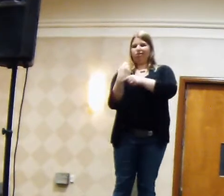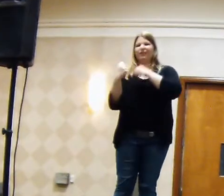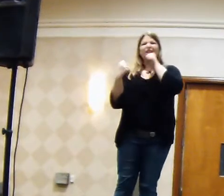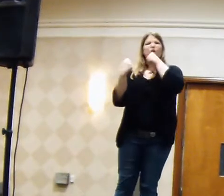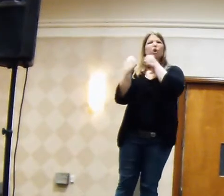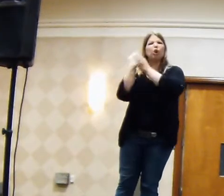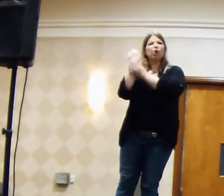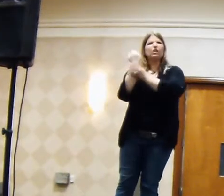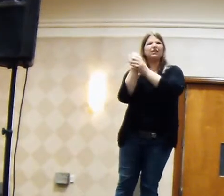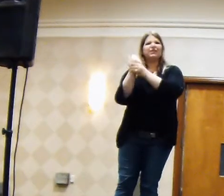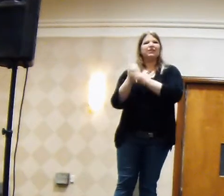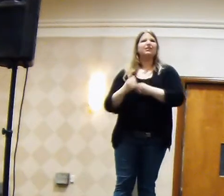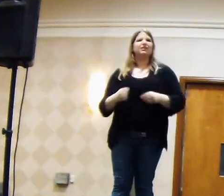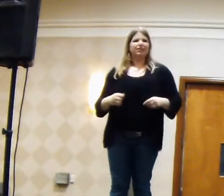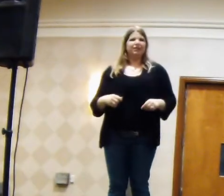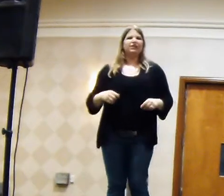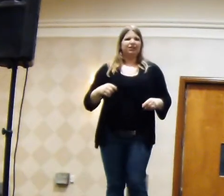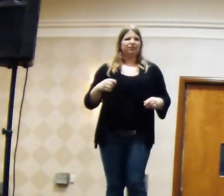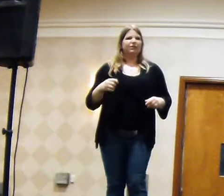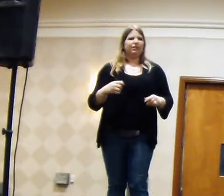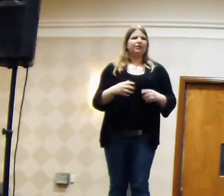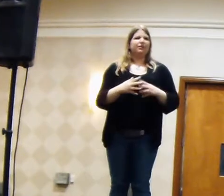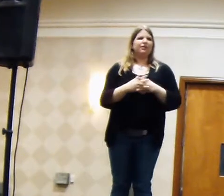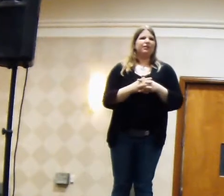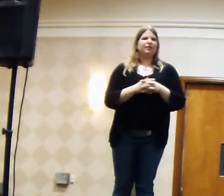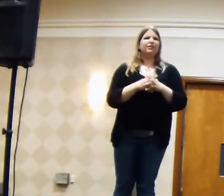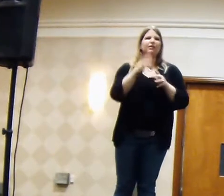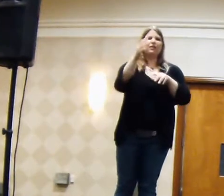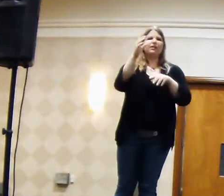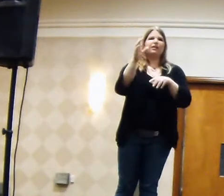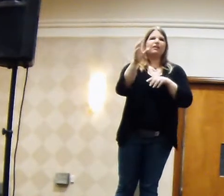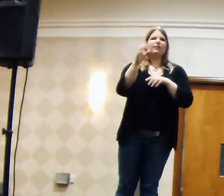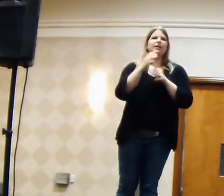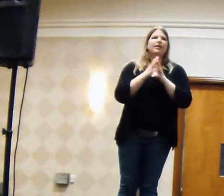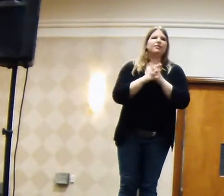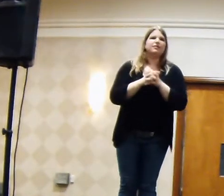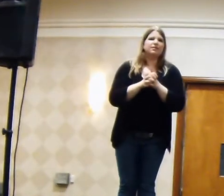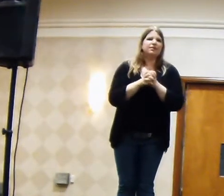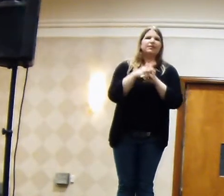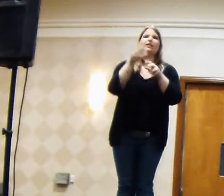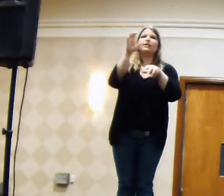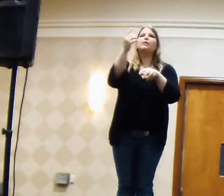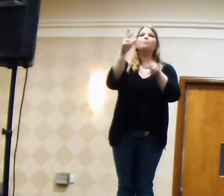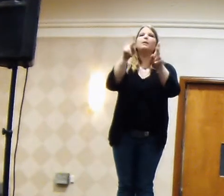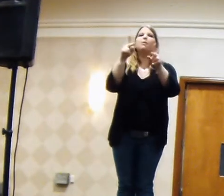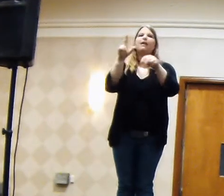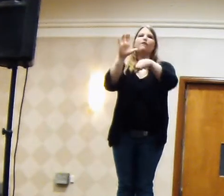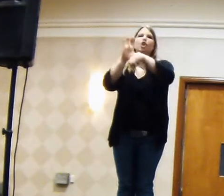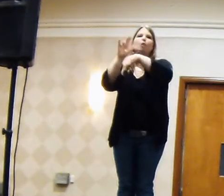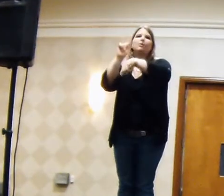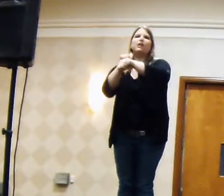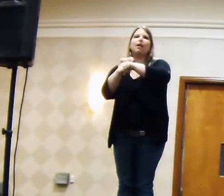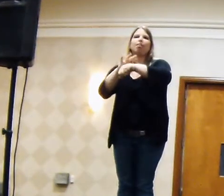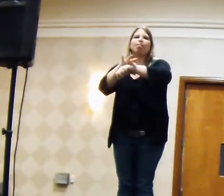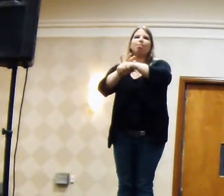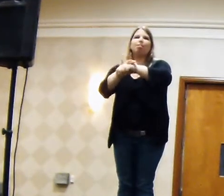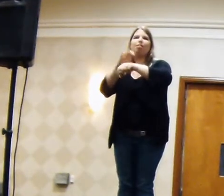one of the actresses got carpal tunnel. Yes. From learning. It's harder on older